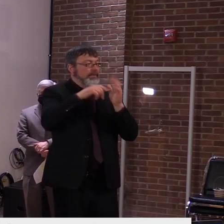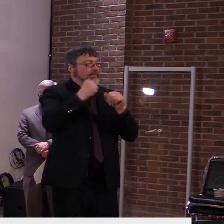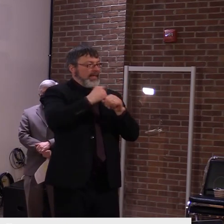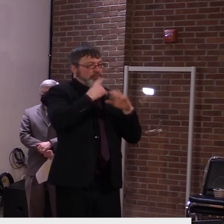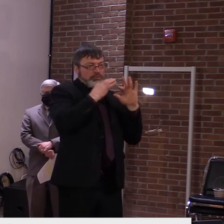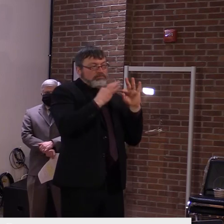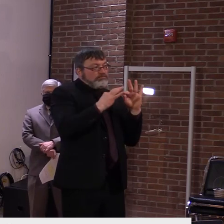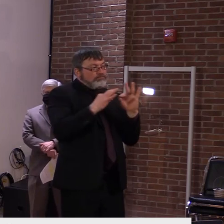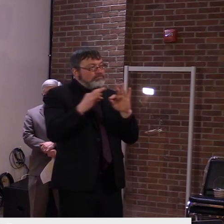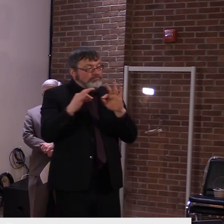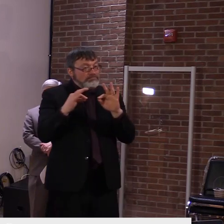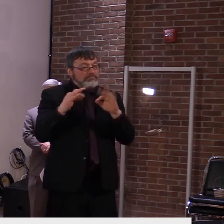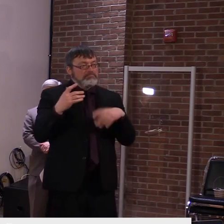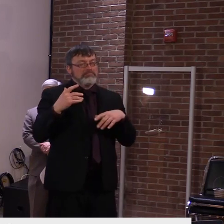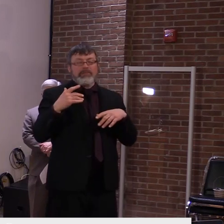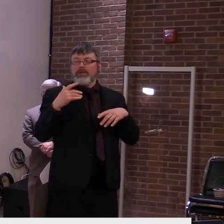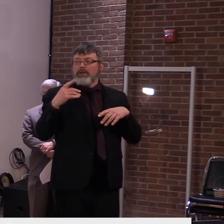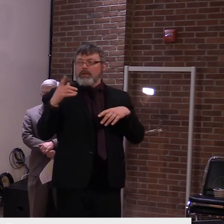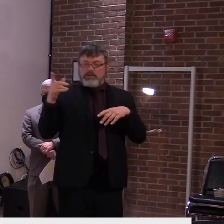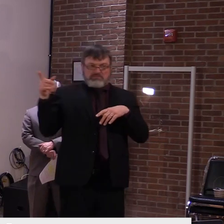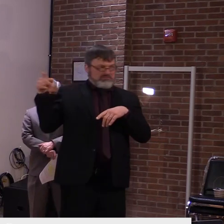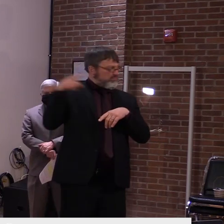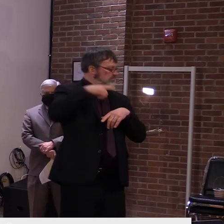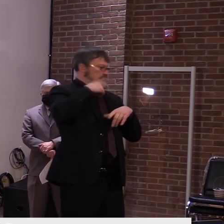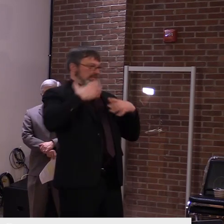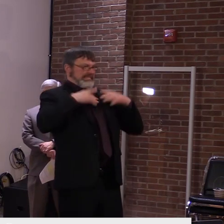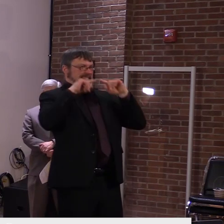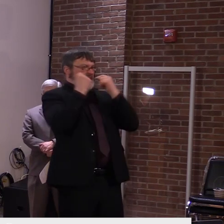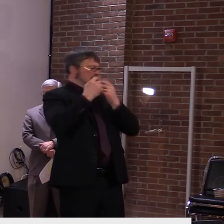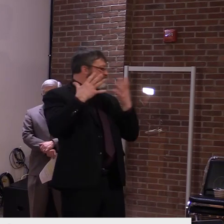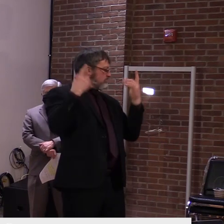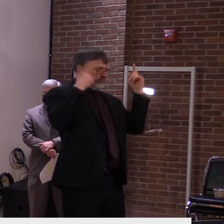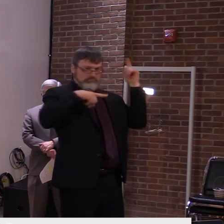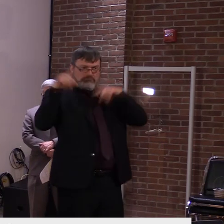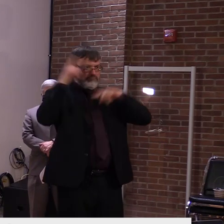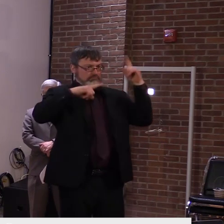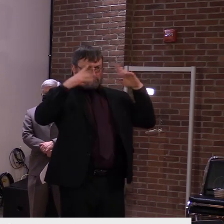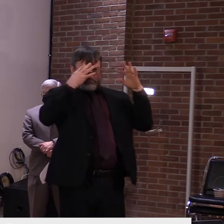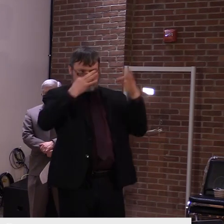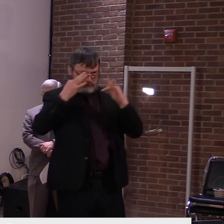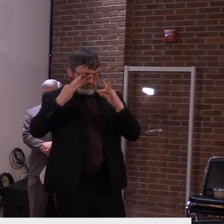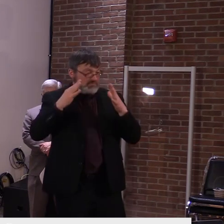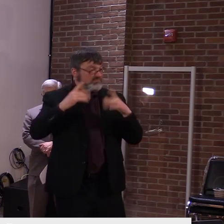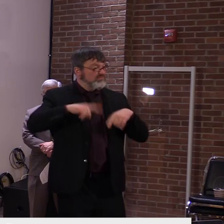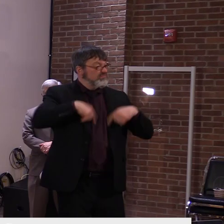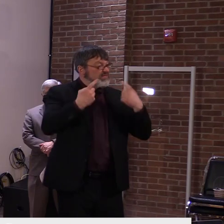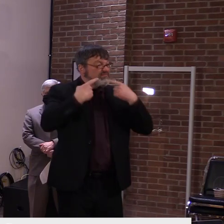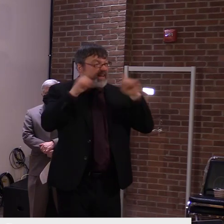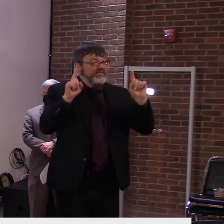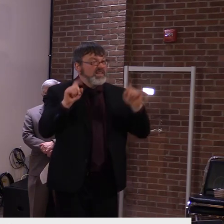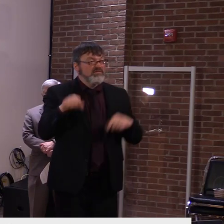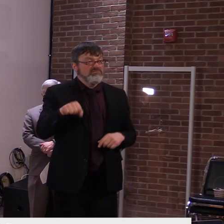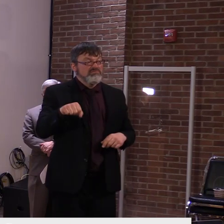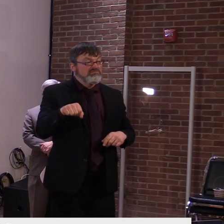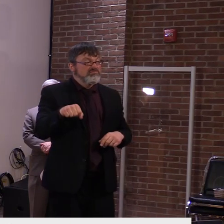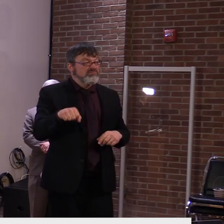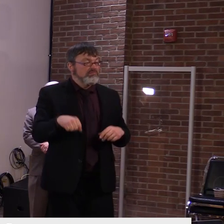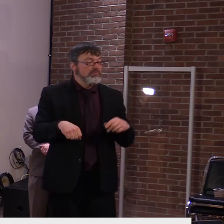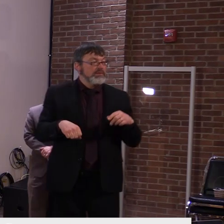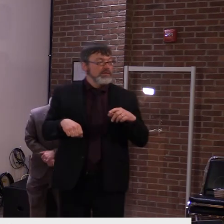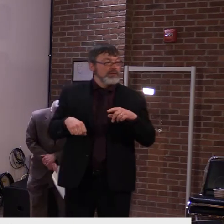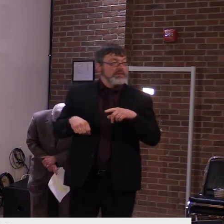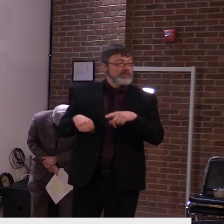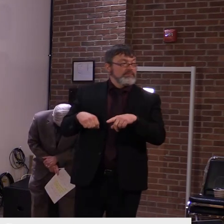If I may, can I ask, what are there any specific goalposts as far as, I don't know, rates of infection or deaths